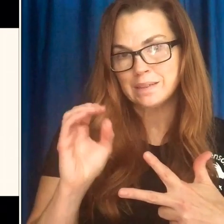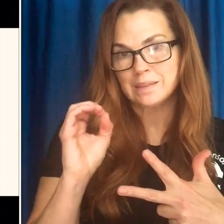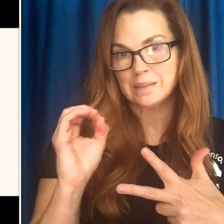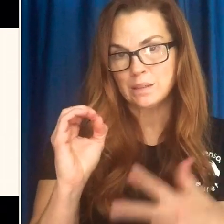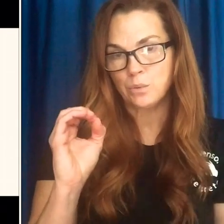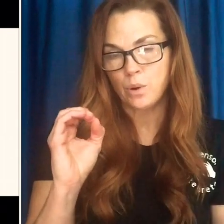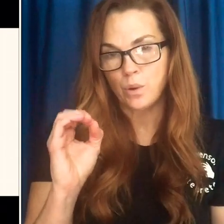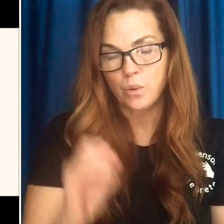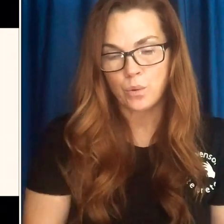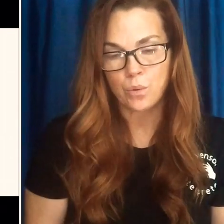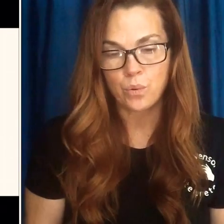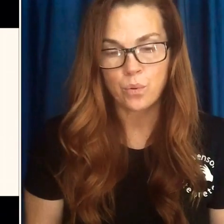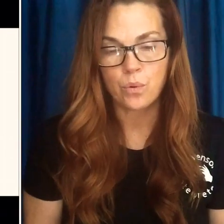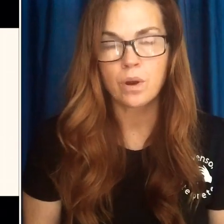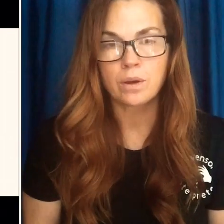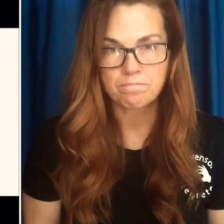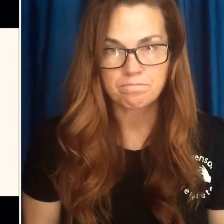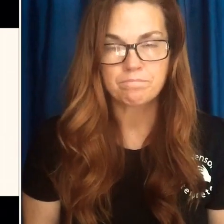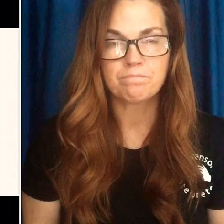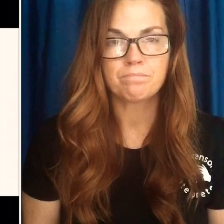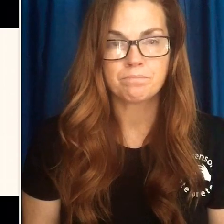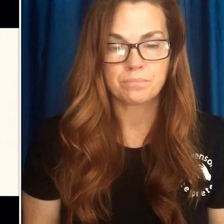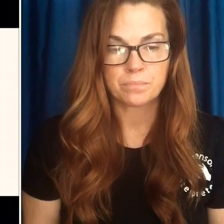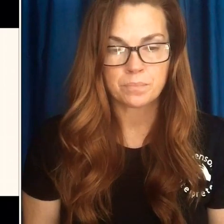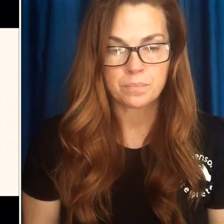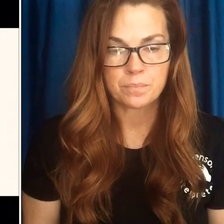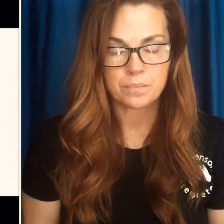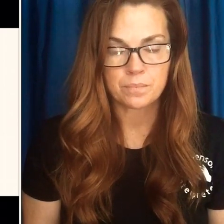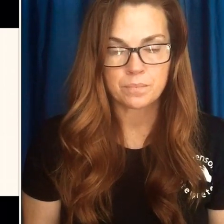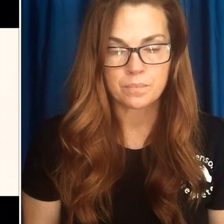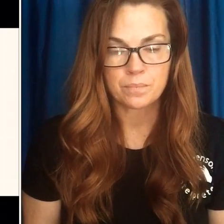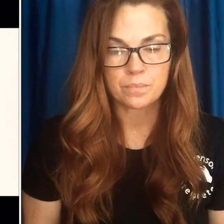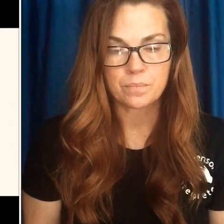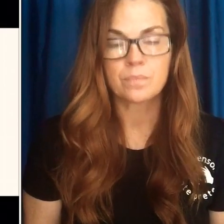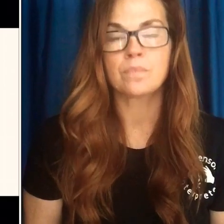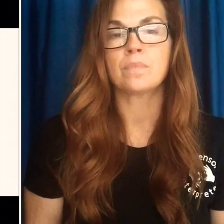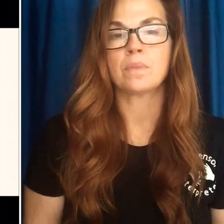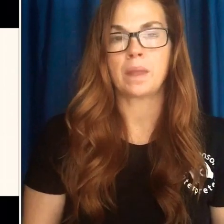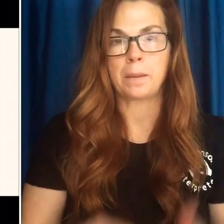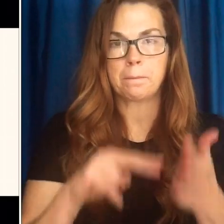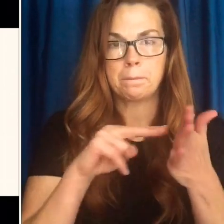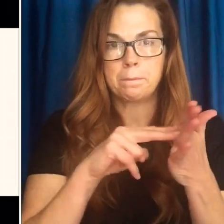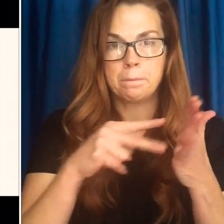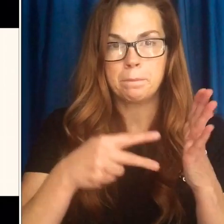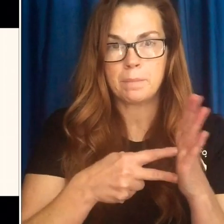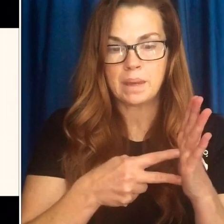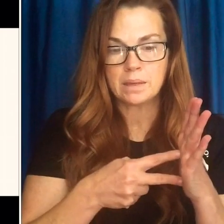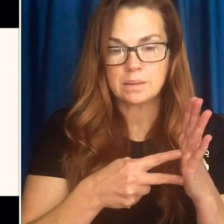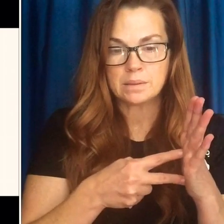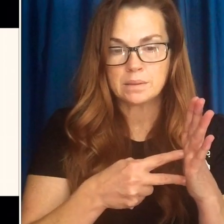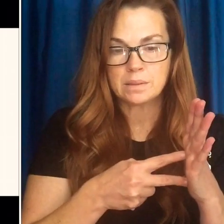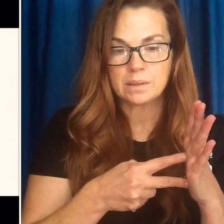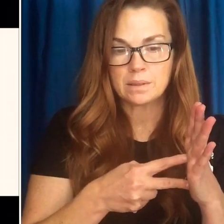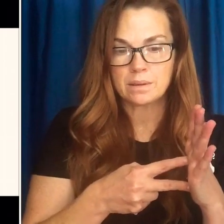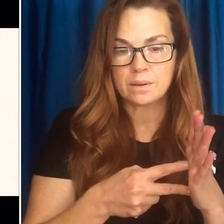then that means we're working with the decimals 4 tenths,